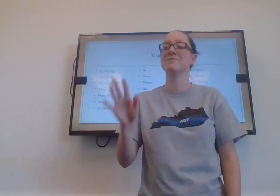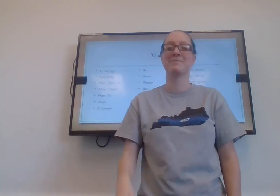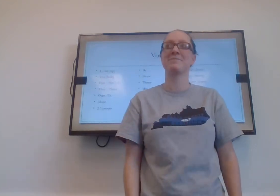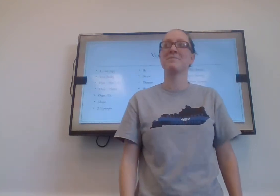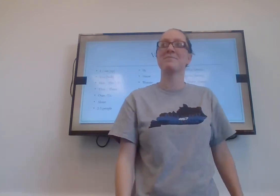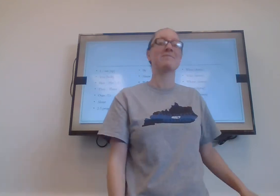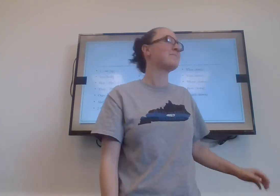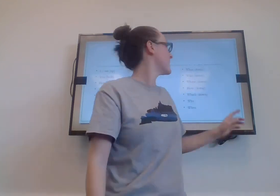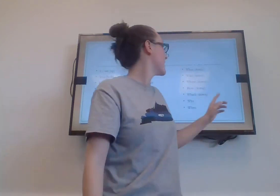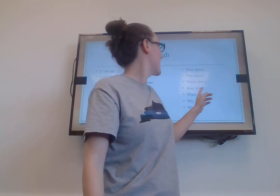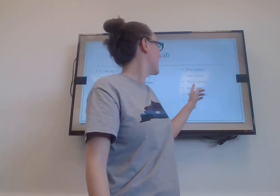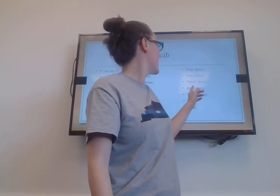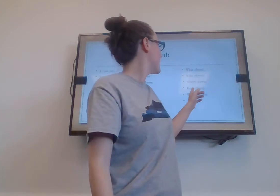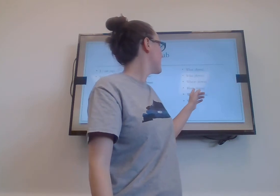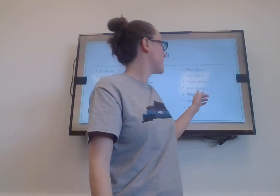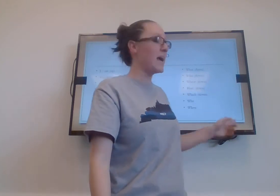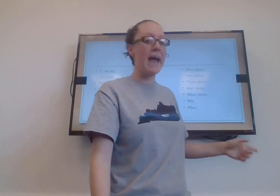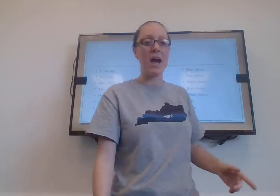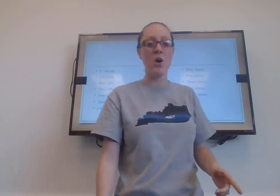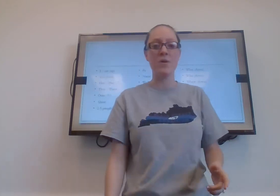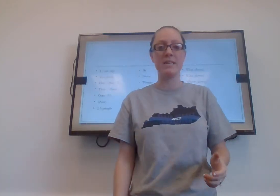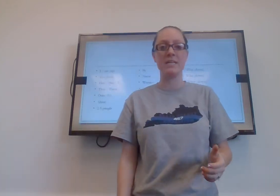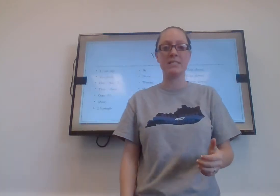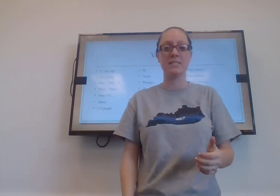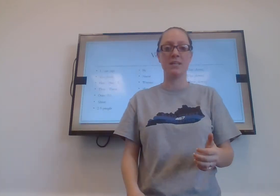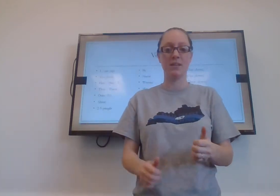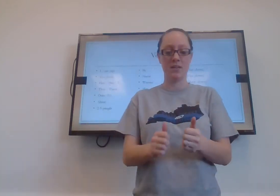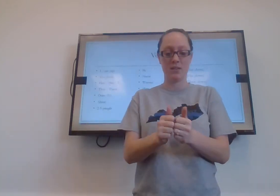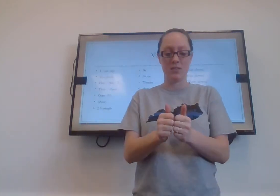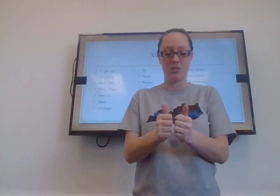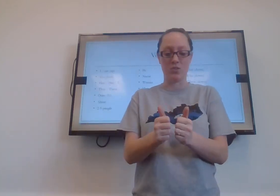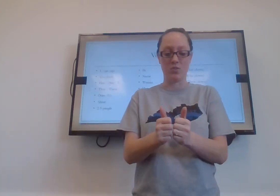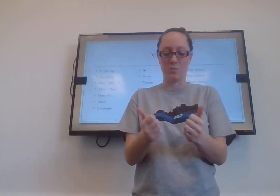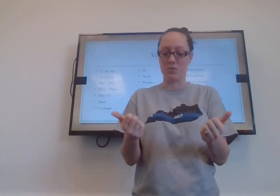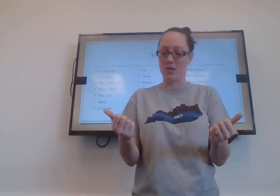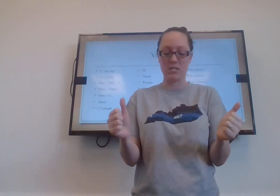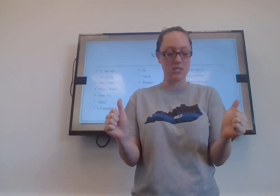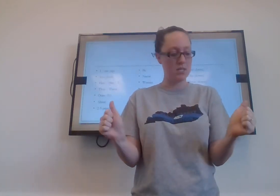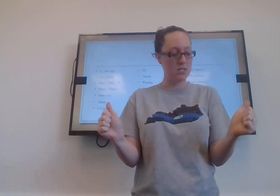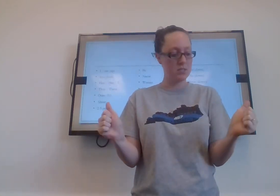a confused. How is, so you're going to put your hands like this.